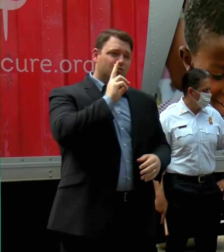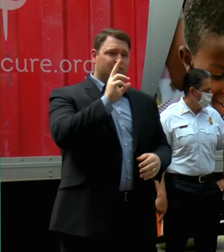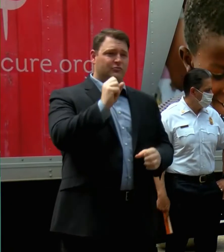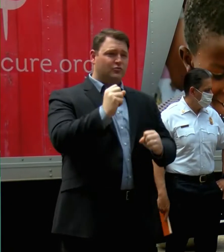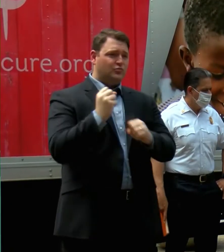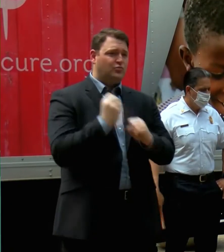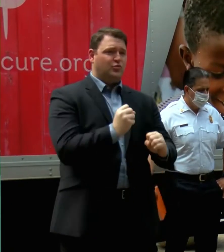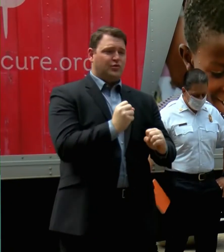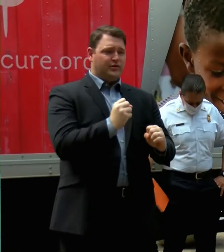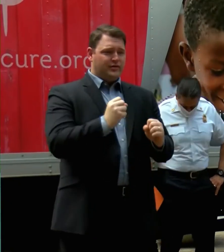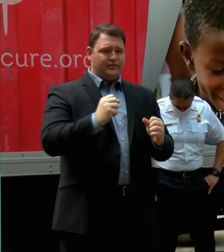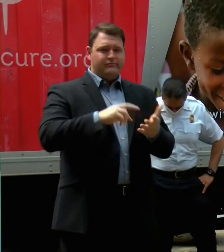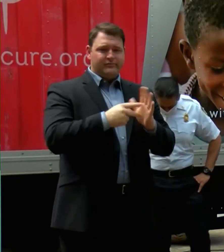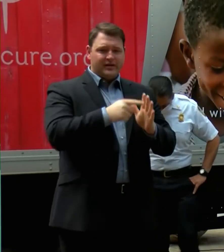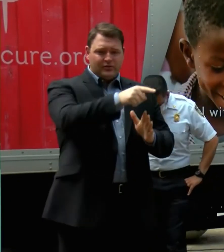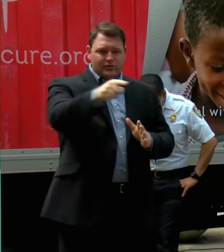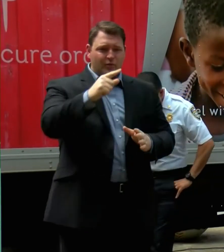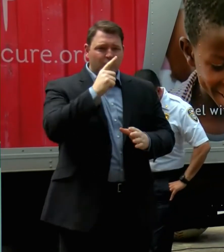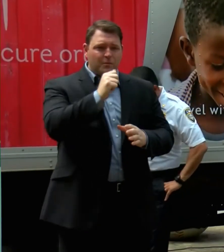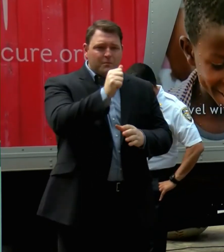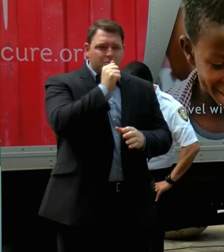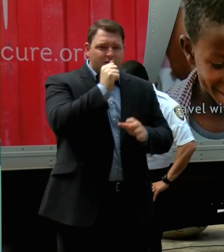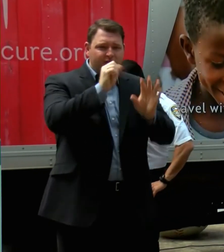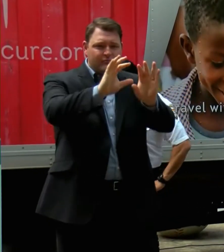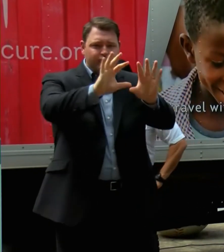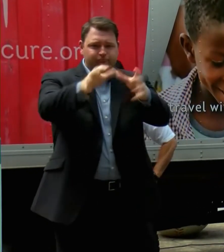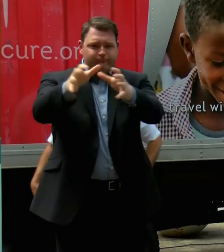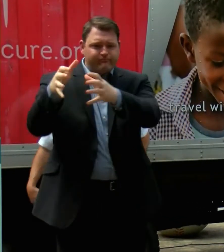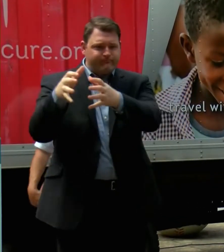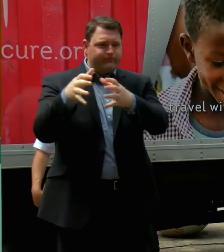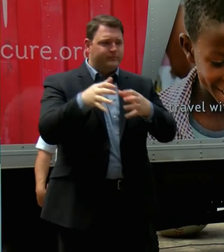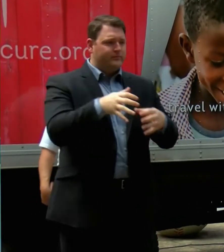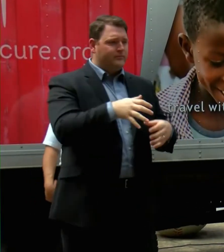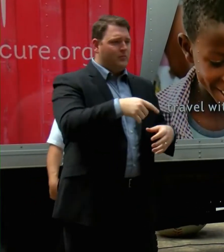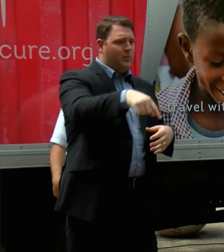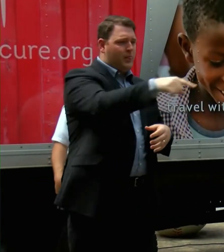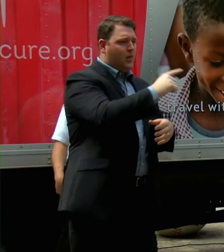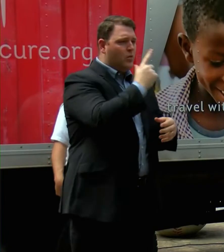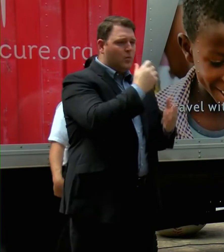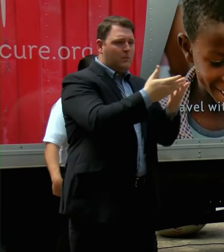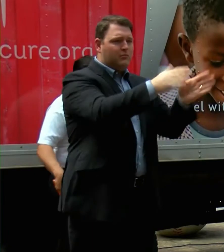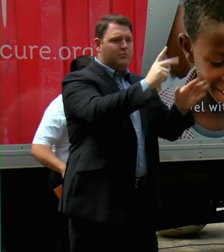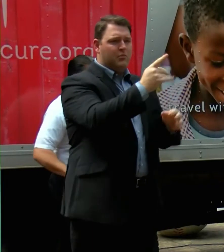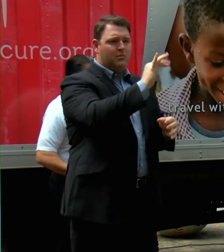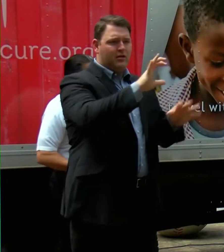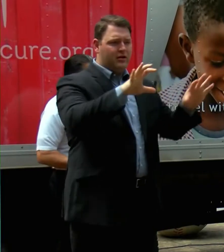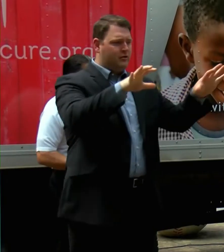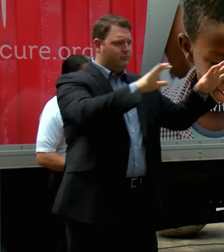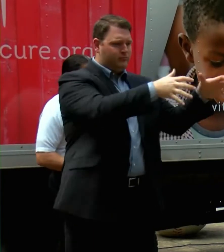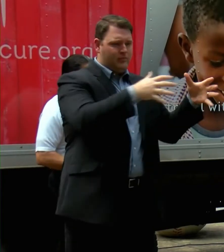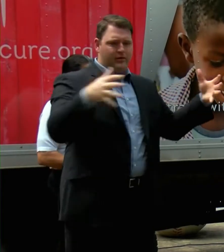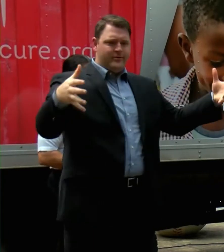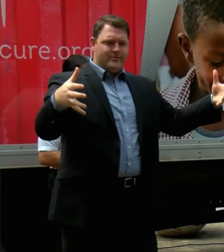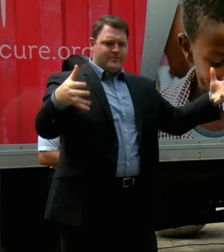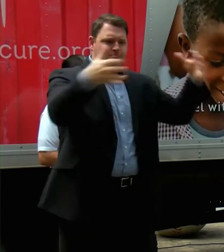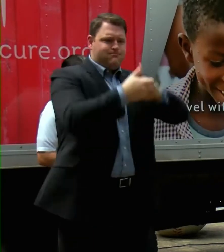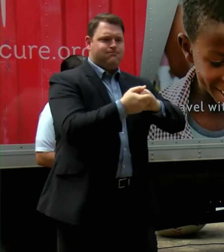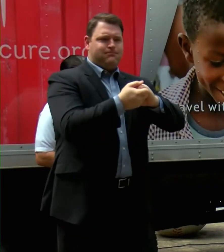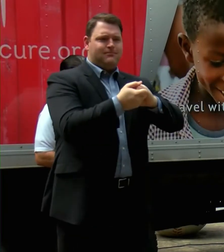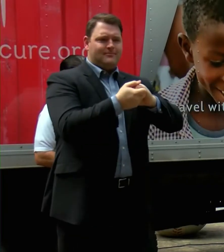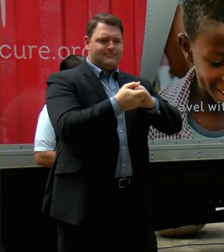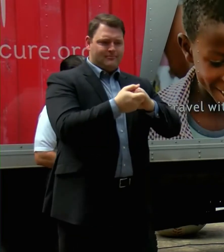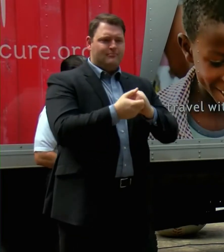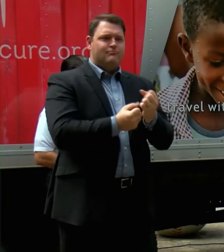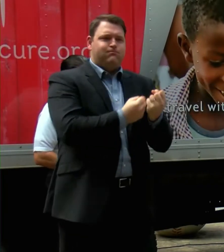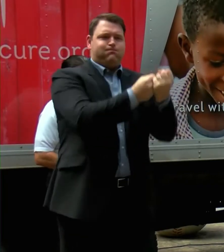with public that's out there every day on the front line in the public sector working for our citizens, we cannot do it alone.